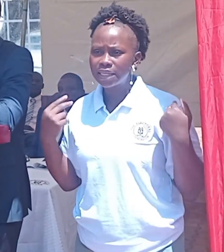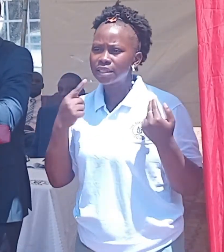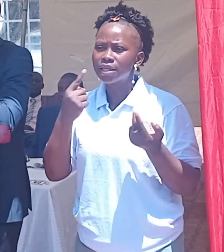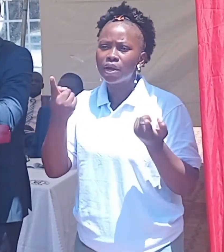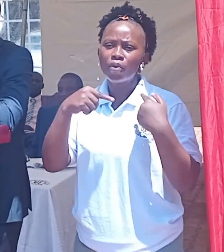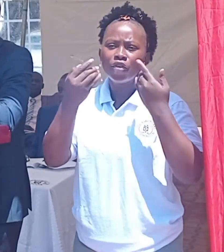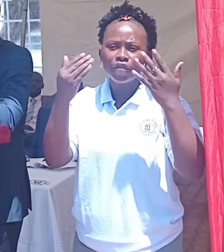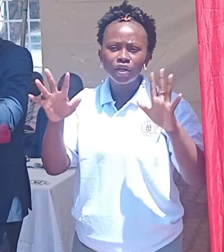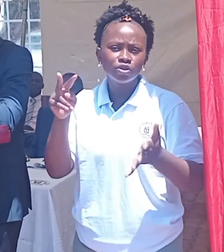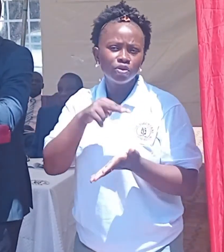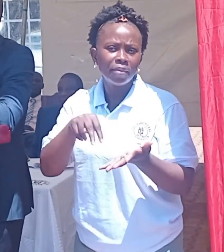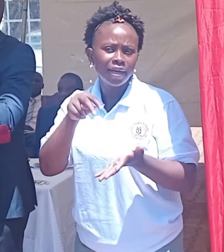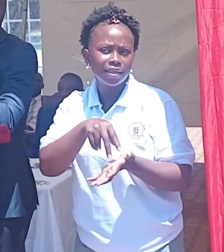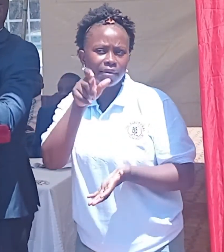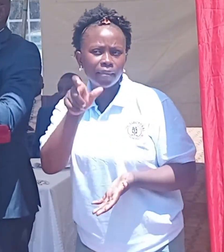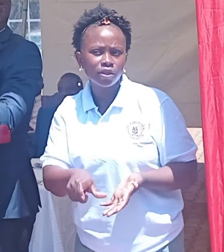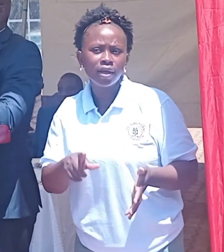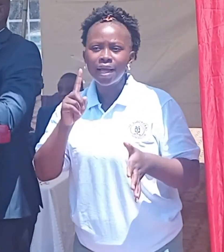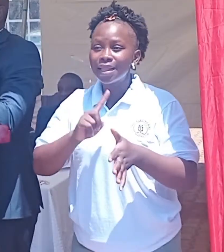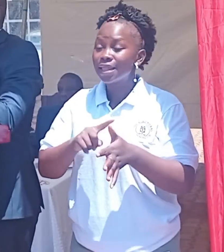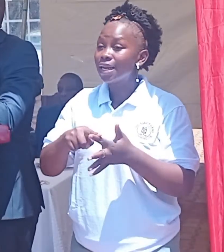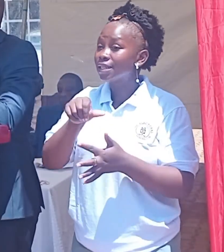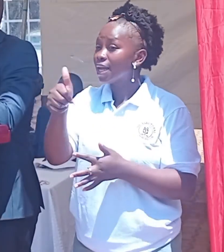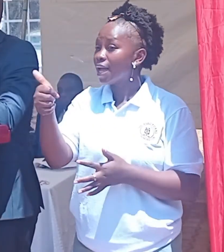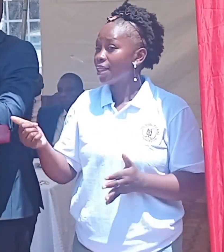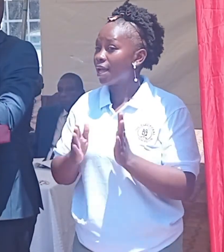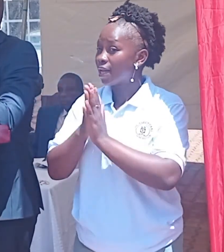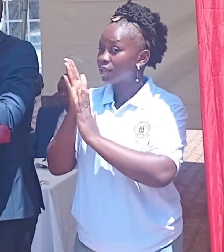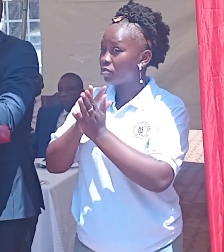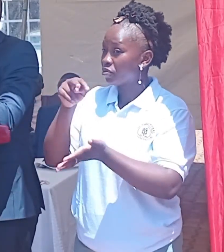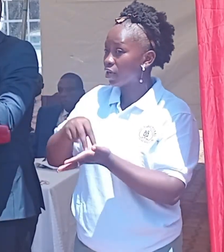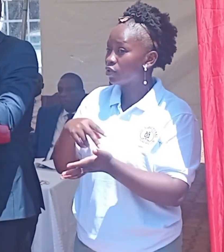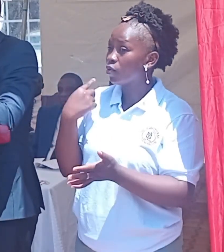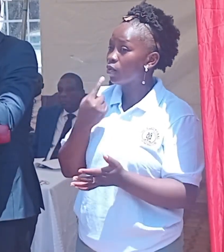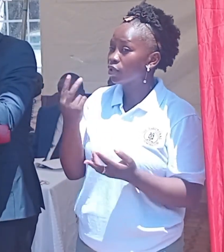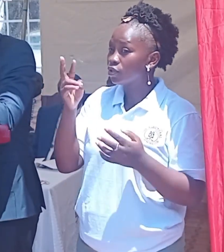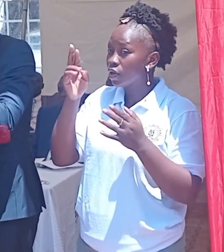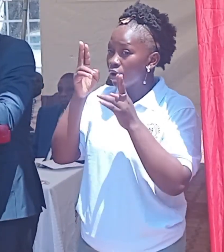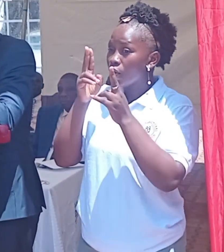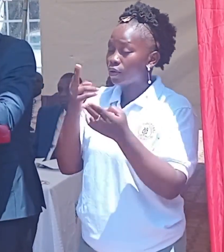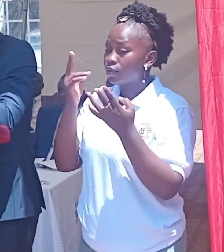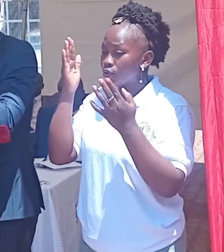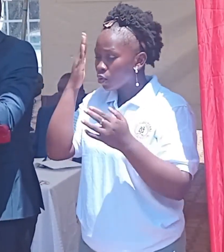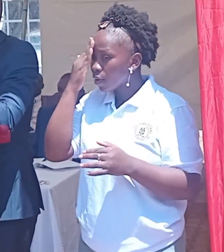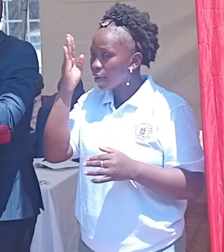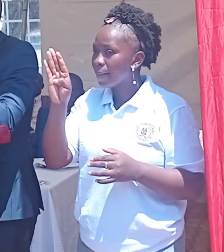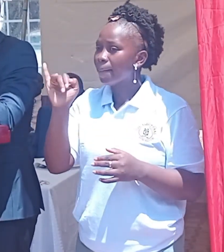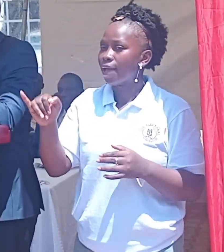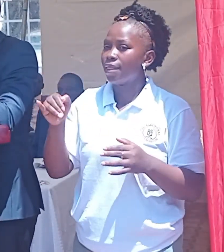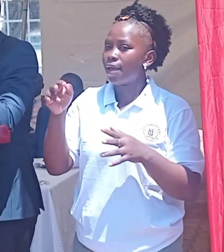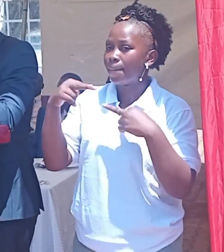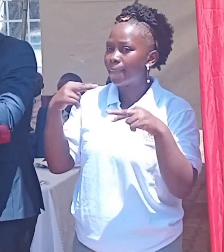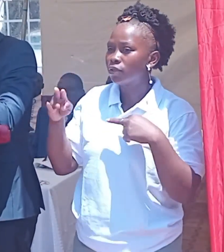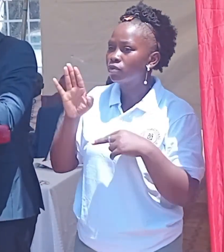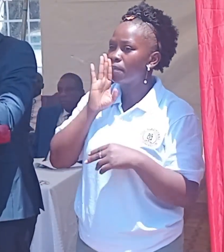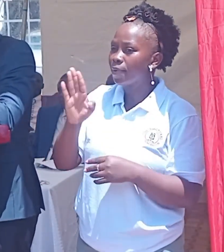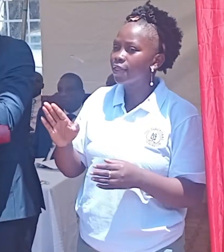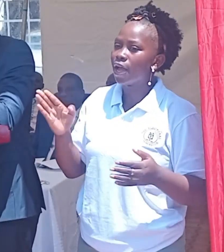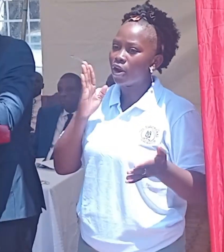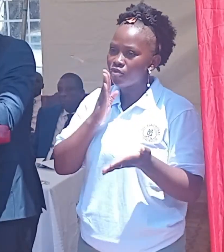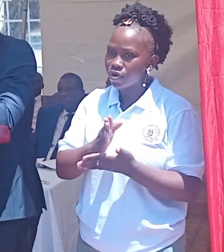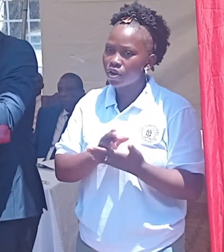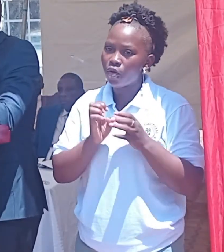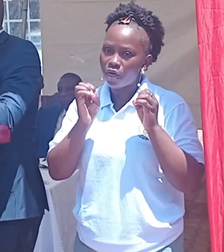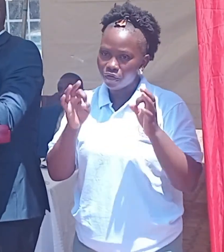someone. Then this other aspirant who is recognized by the party to be the official or the correct flag